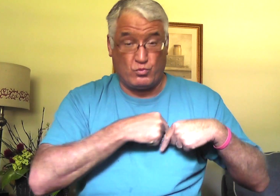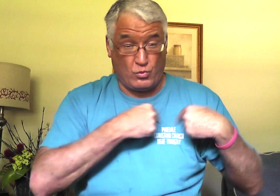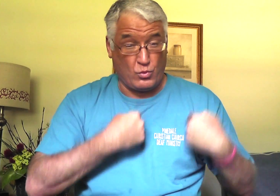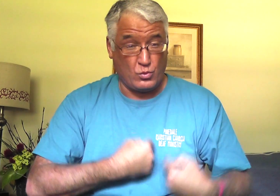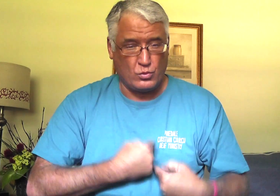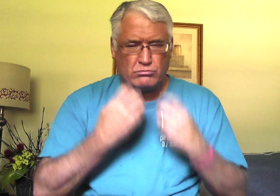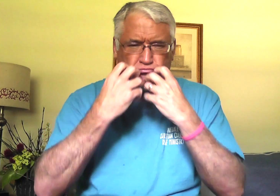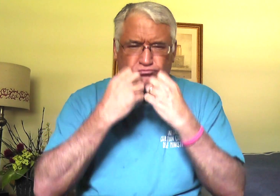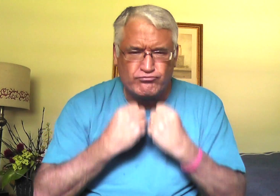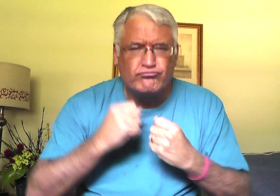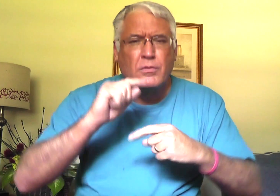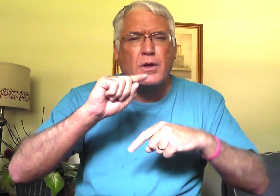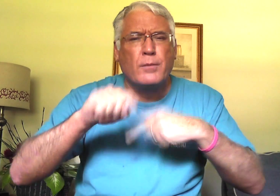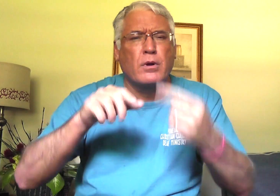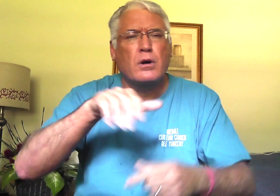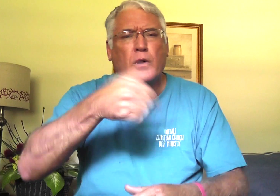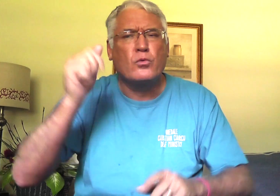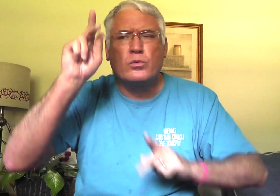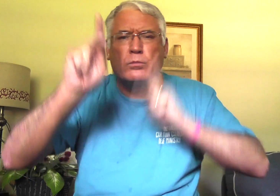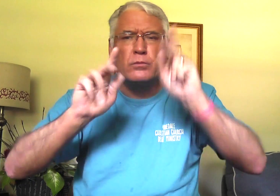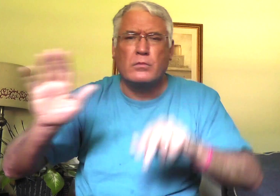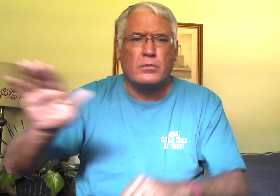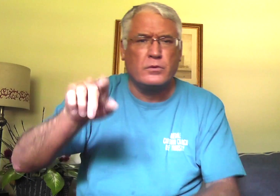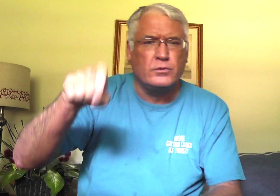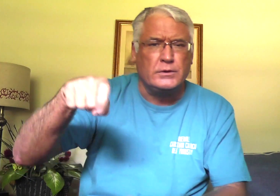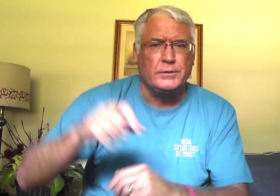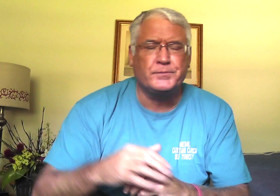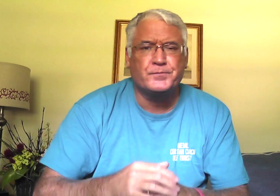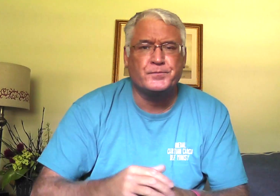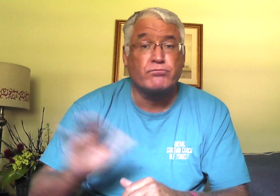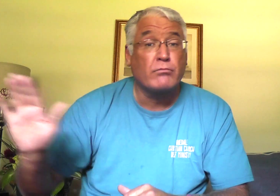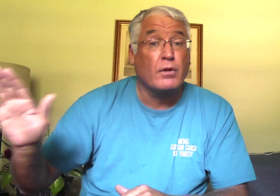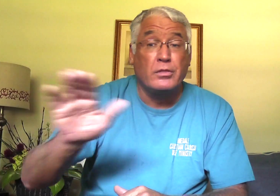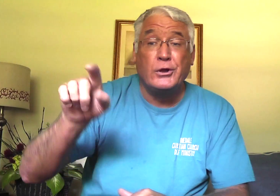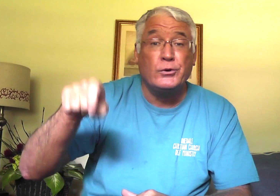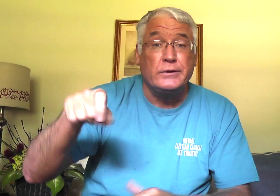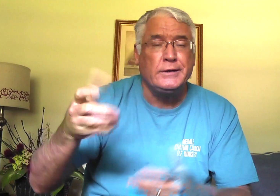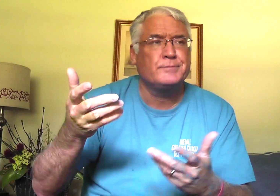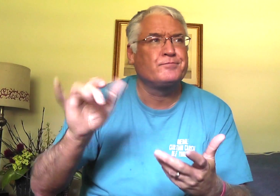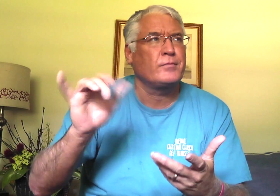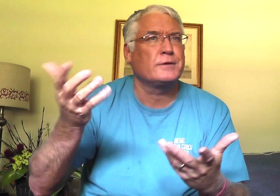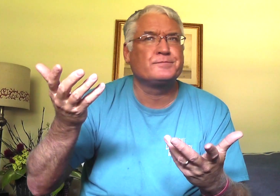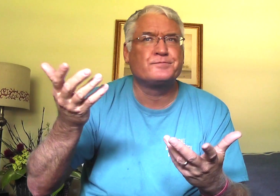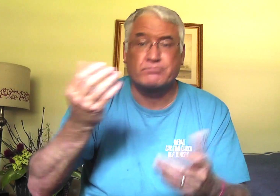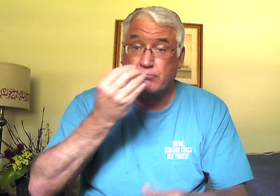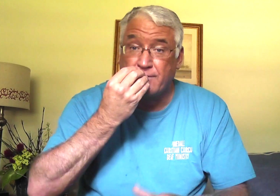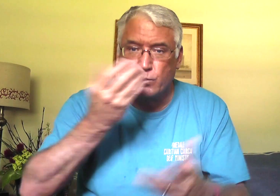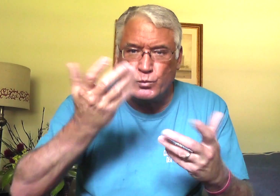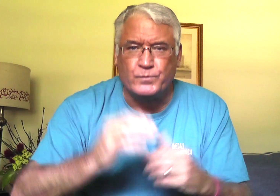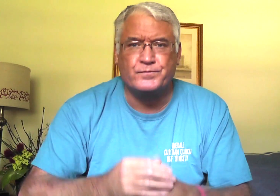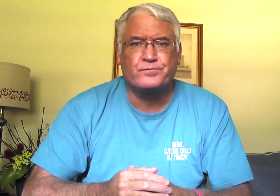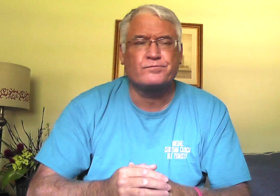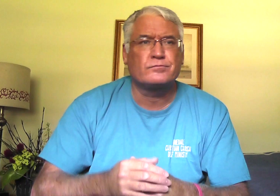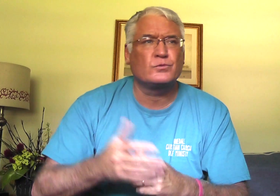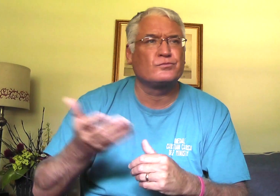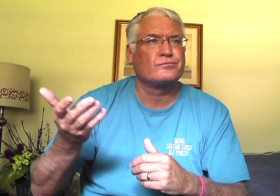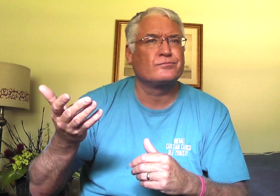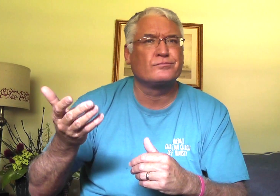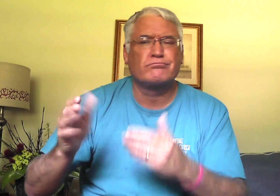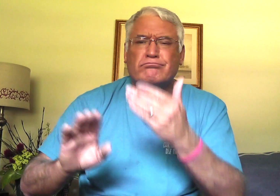We should have a sincere, true heart towards other people's needs. Some, people, they need different